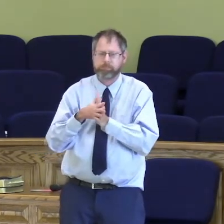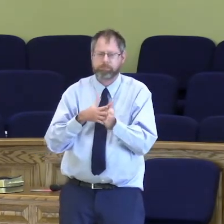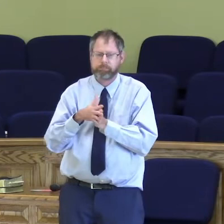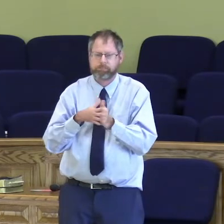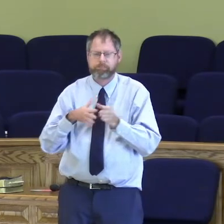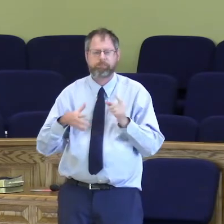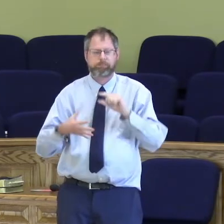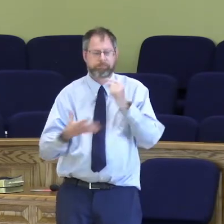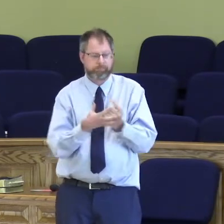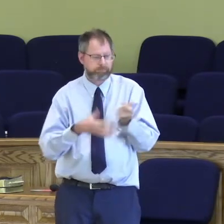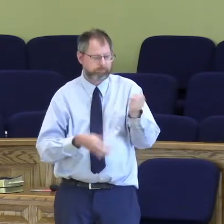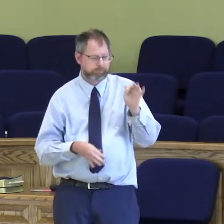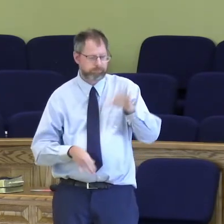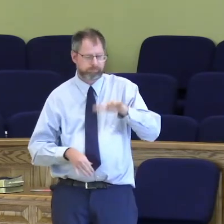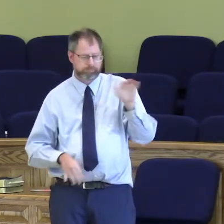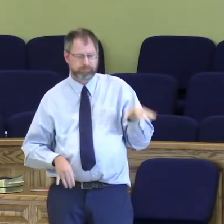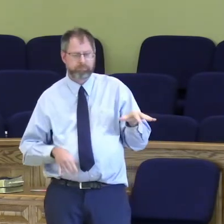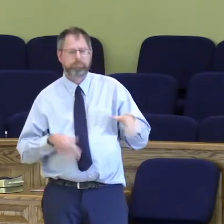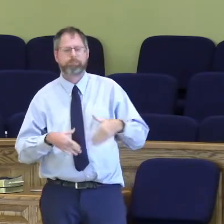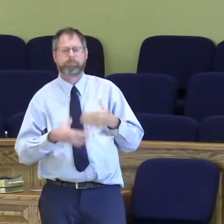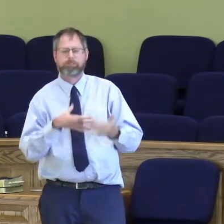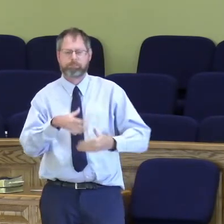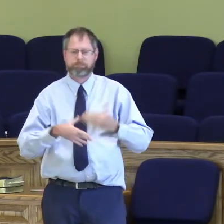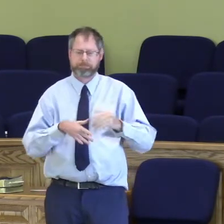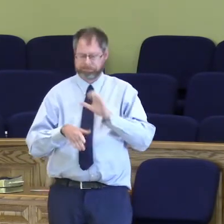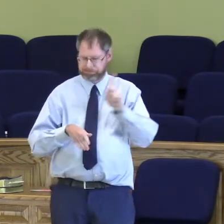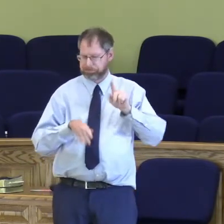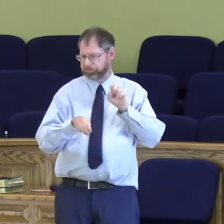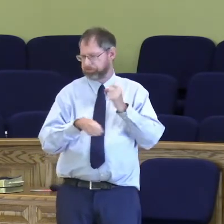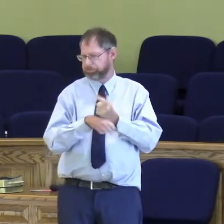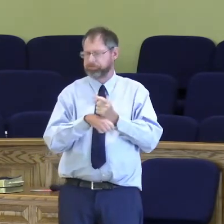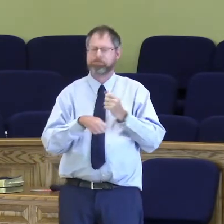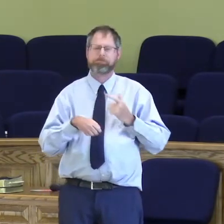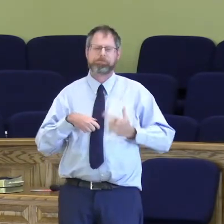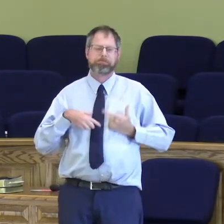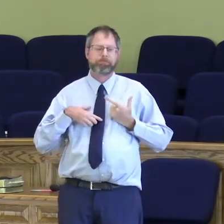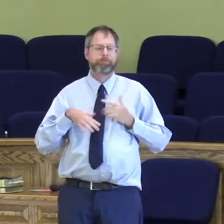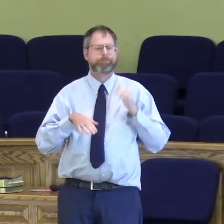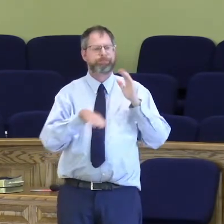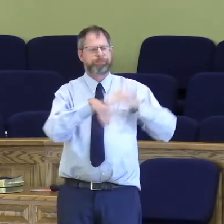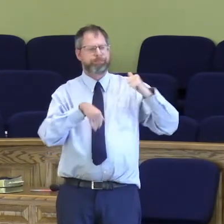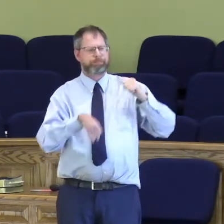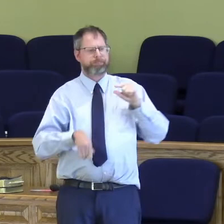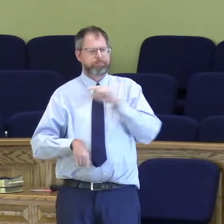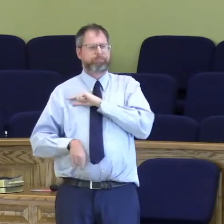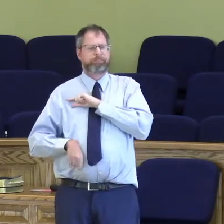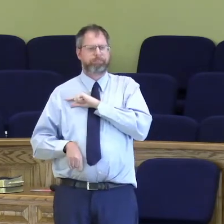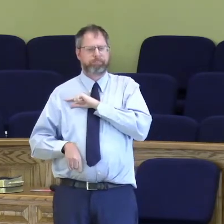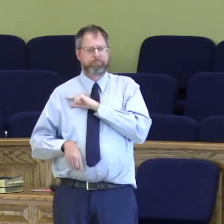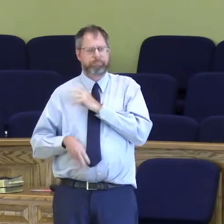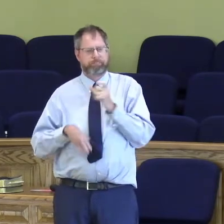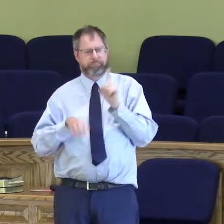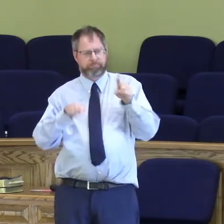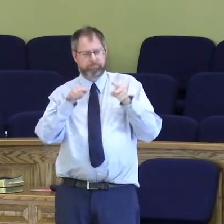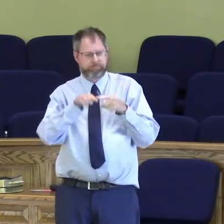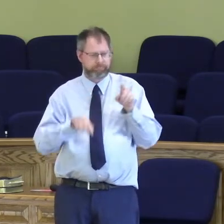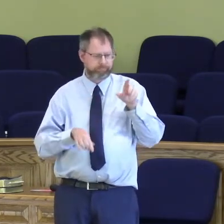and when he finished in school, he graduated in 1955. He kind of went to